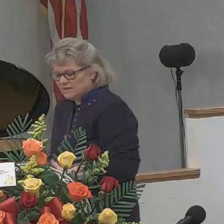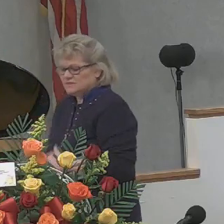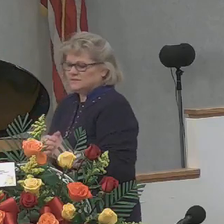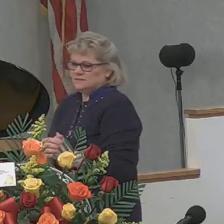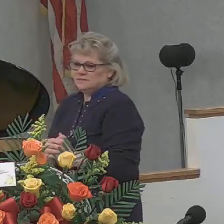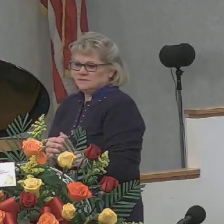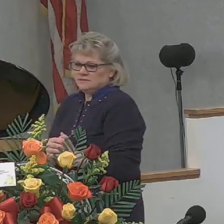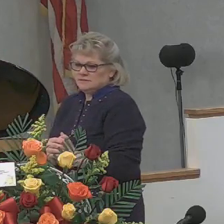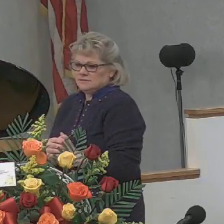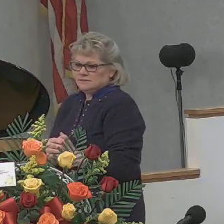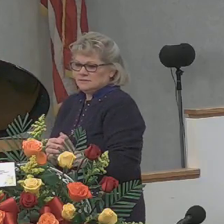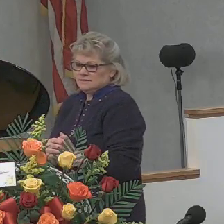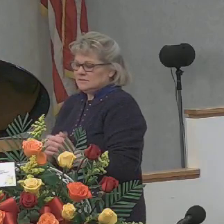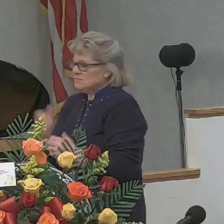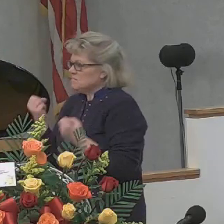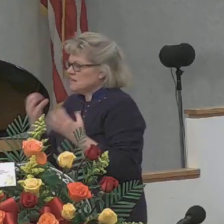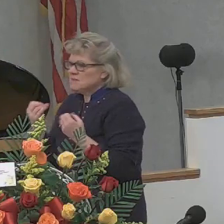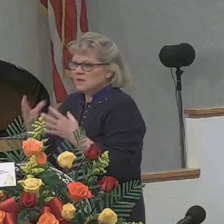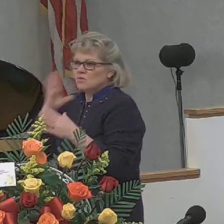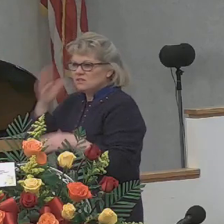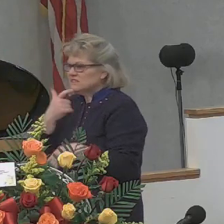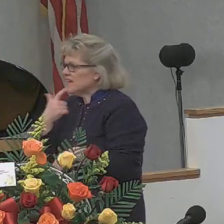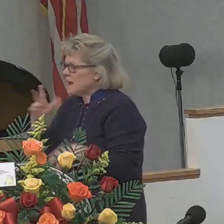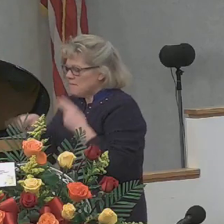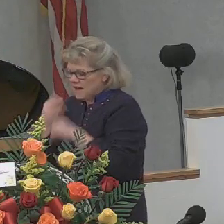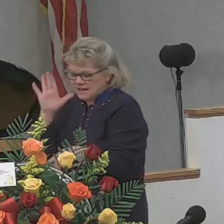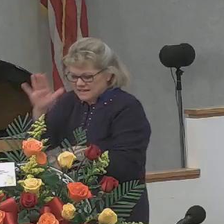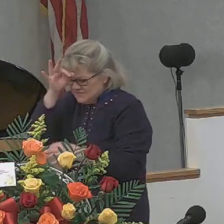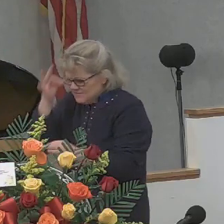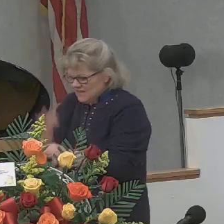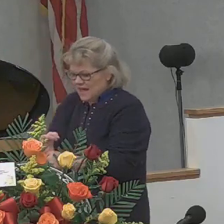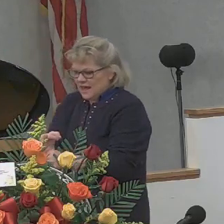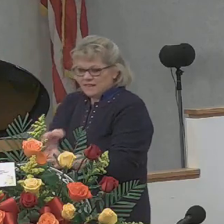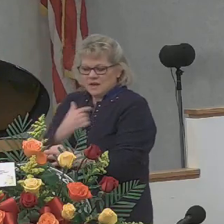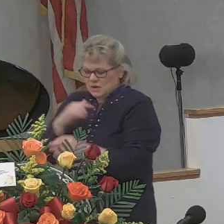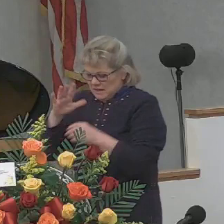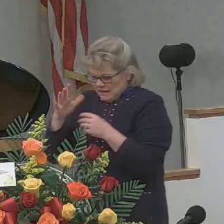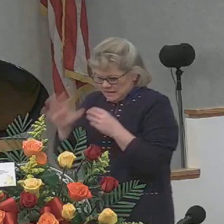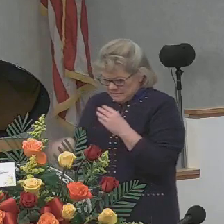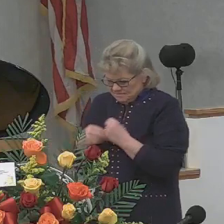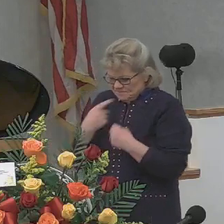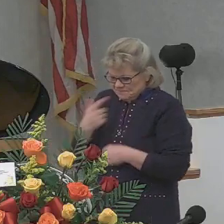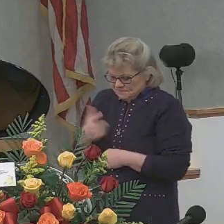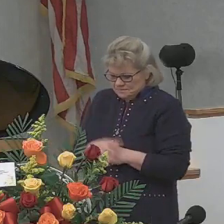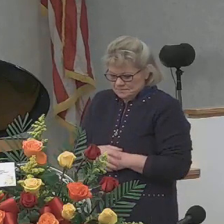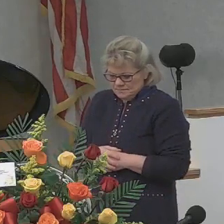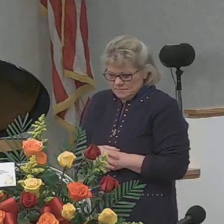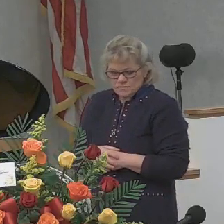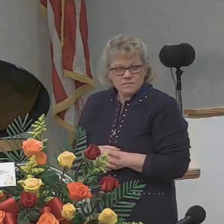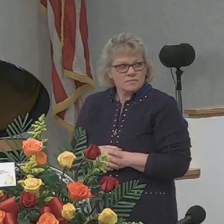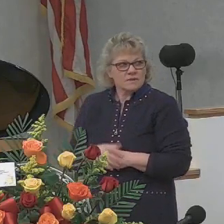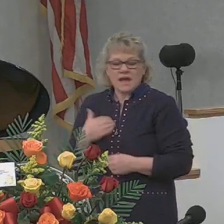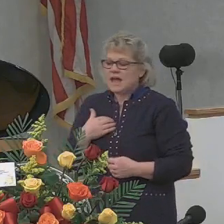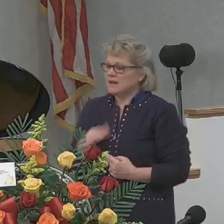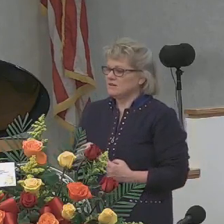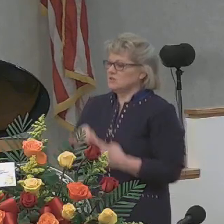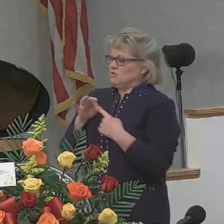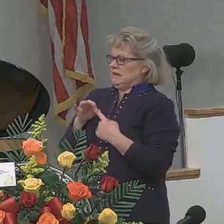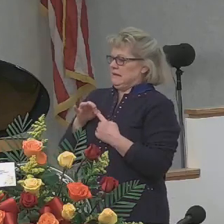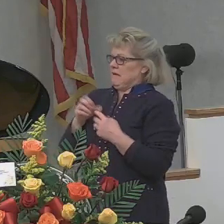Grandpa's faith, and I know more has been said and will be said, but I want to end by saying this. I got a unique chance